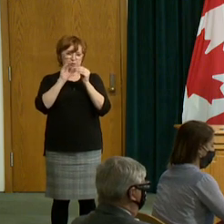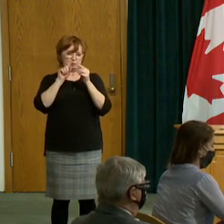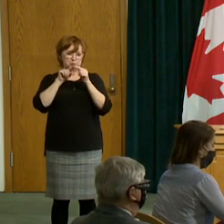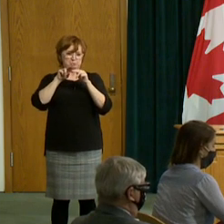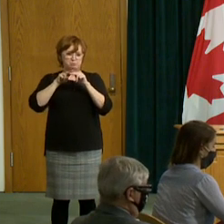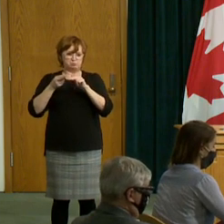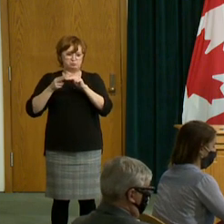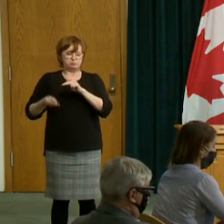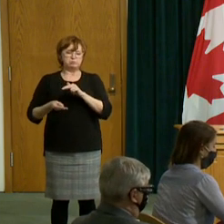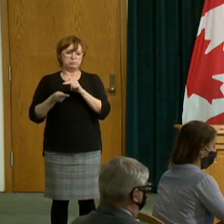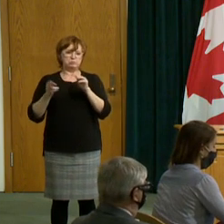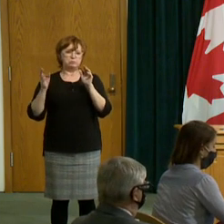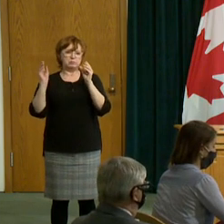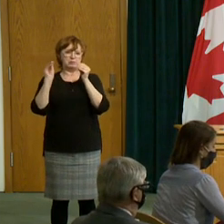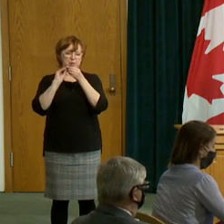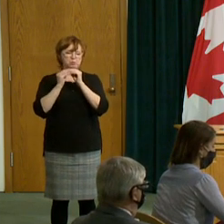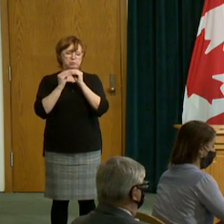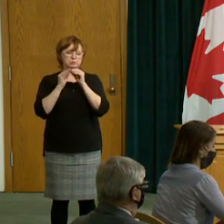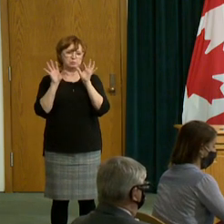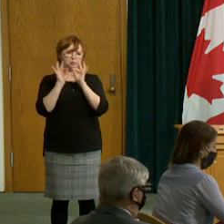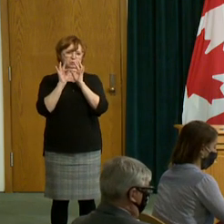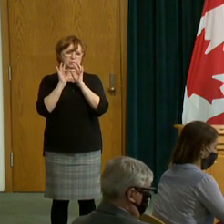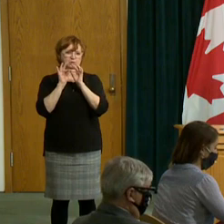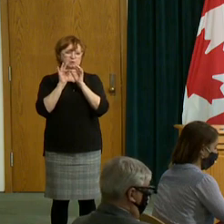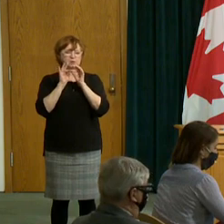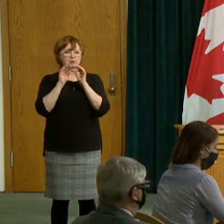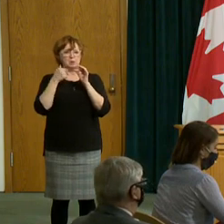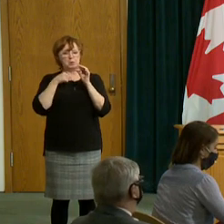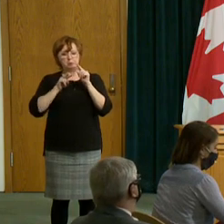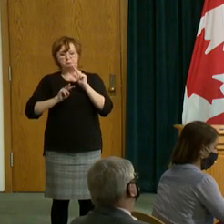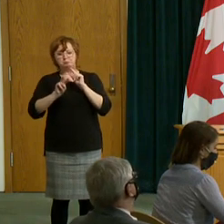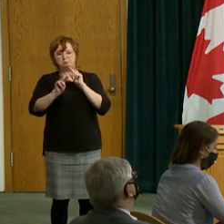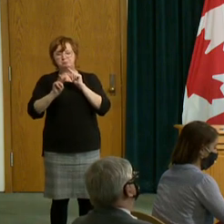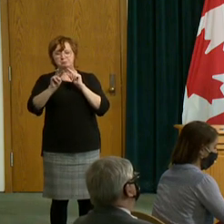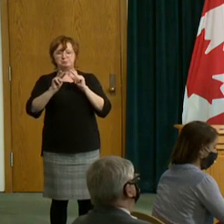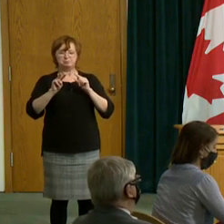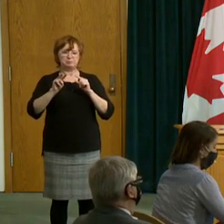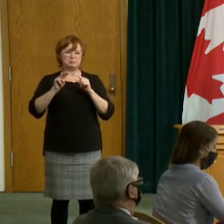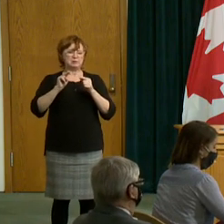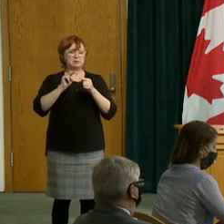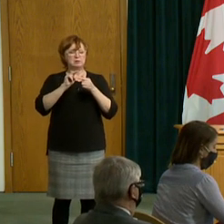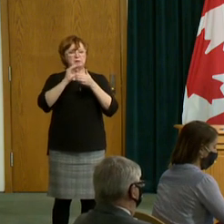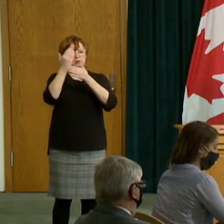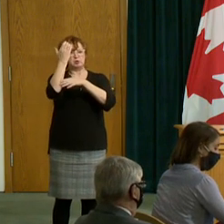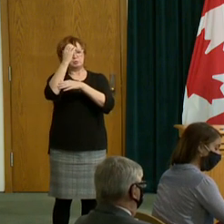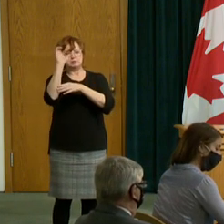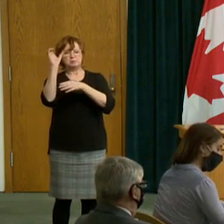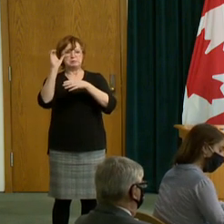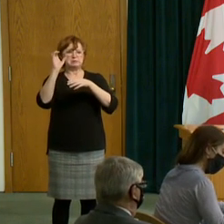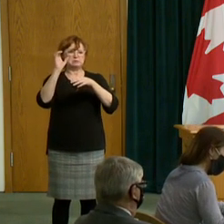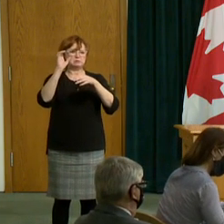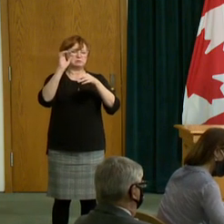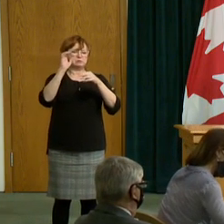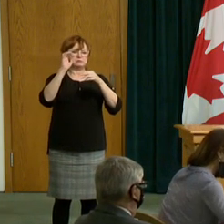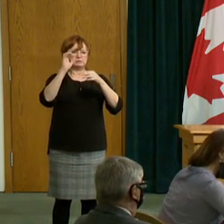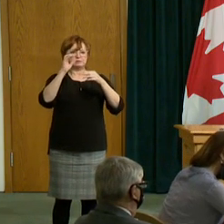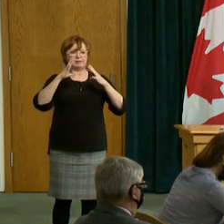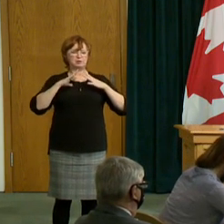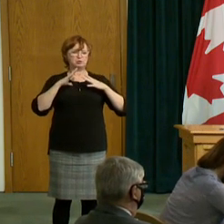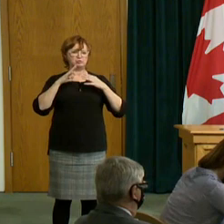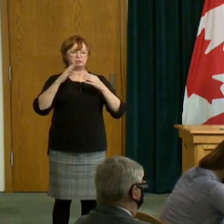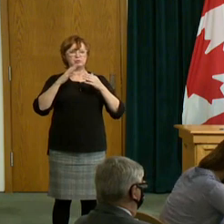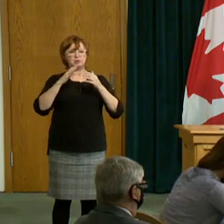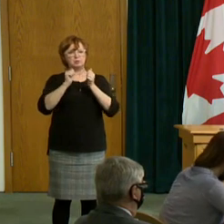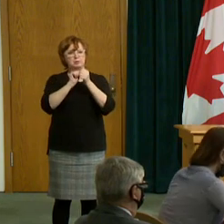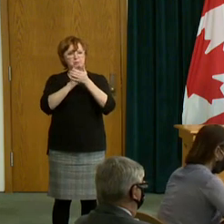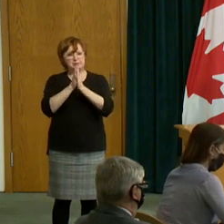to have, a peaceful holiday season. That still, wherever case numbers are, it will be a very different Christmas from last year.